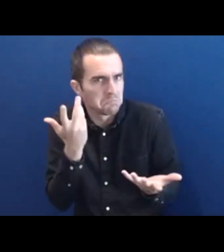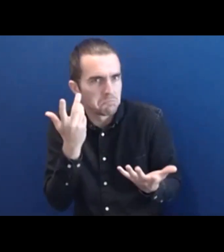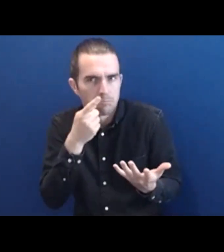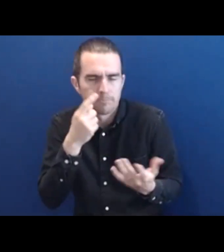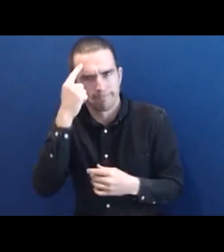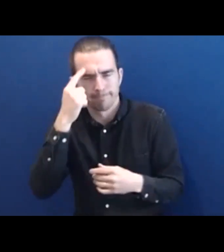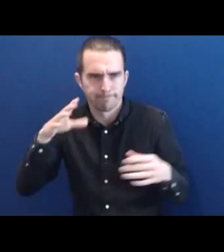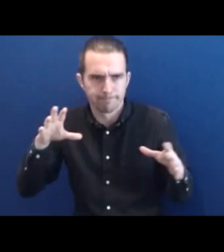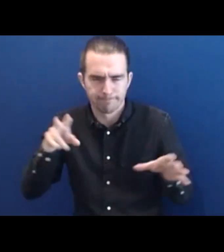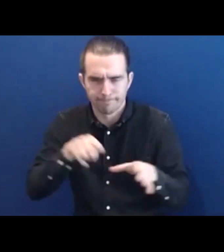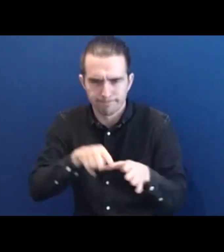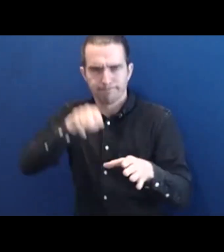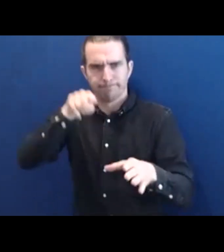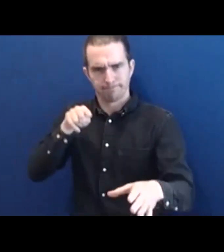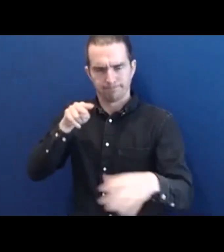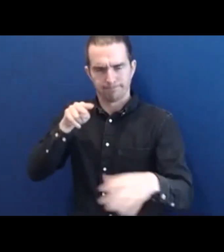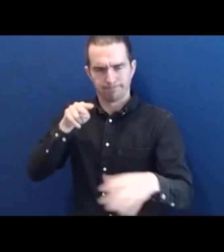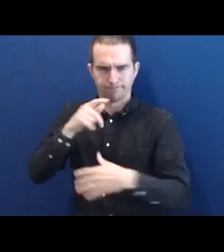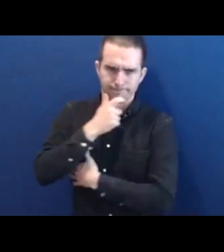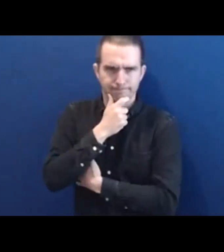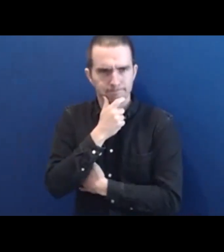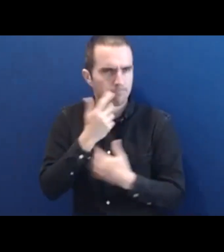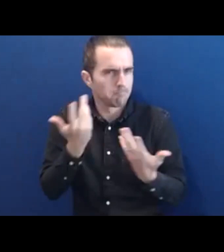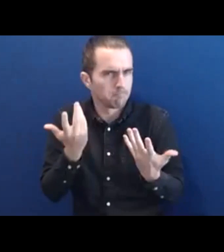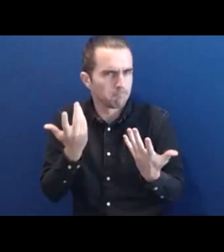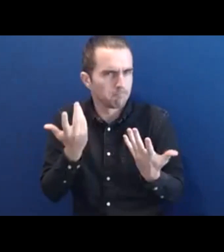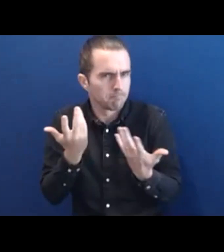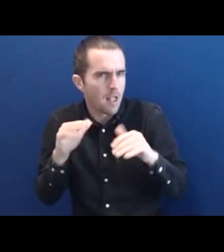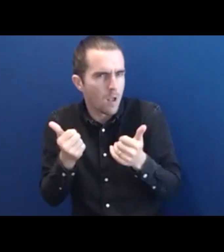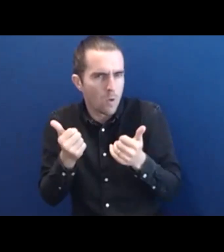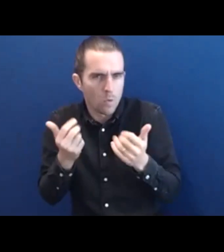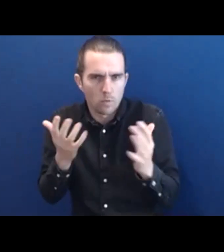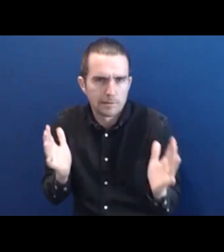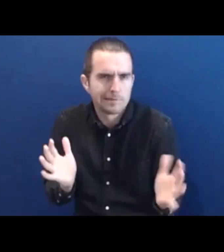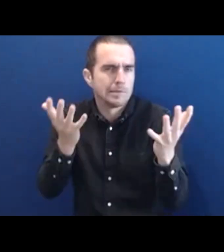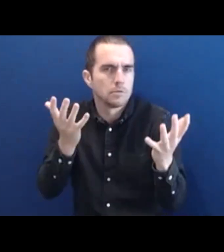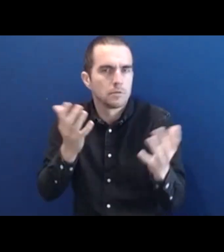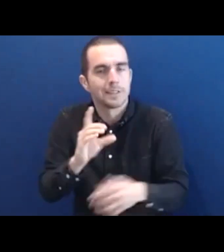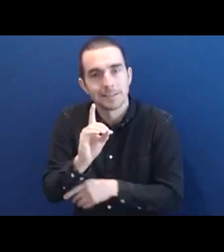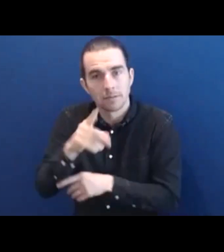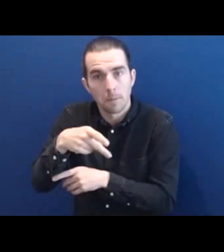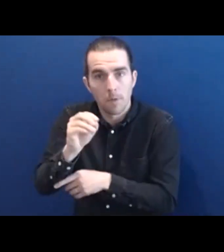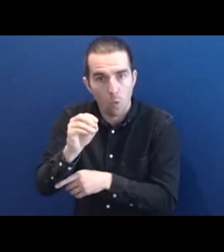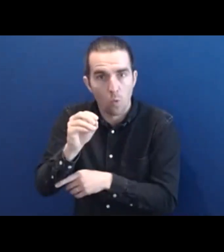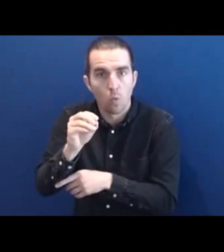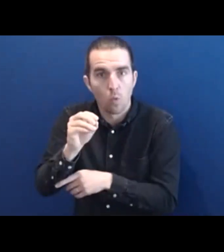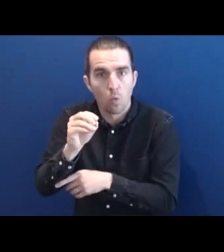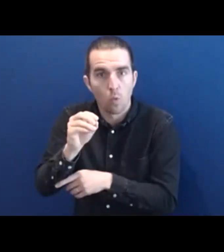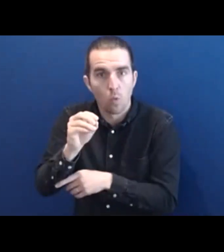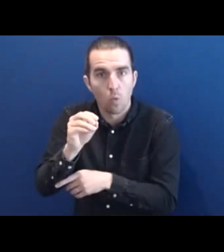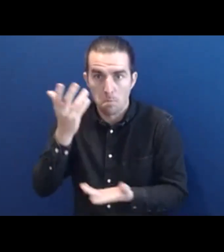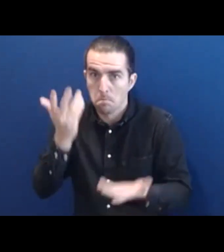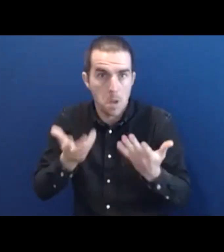of strengthening how DPOs can actually be strengthened, and how you actually deal with the issues of stigma within the